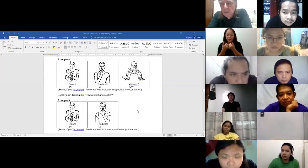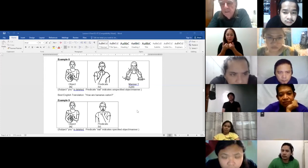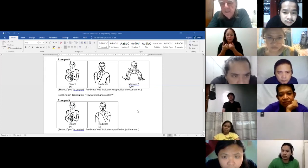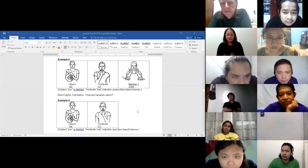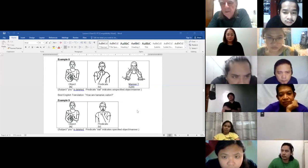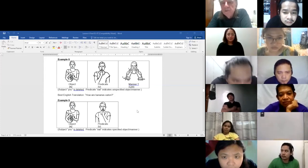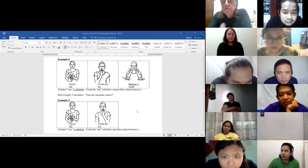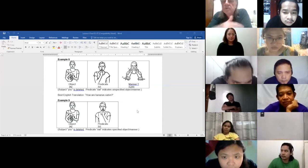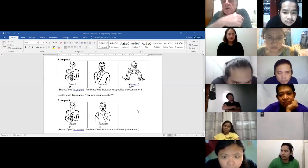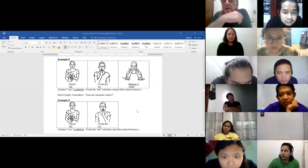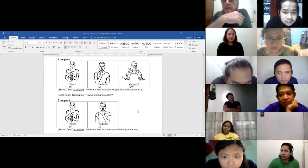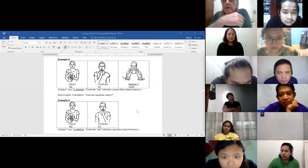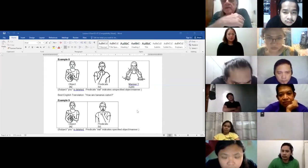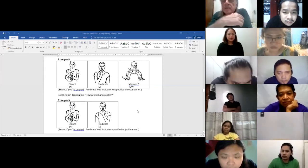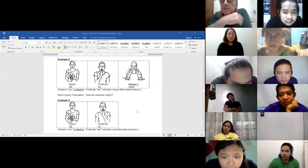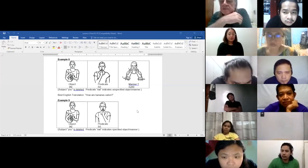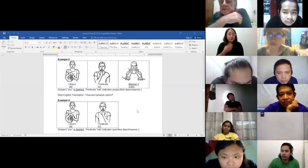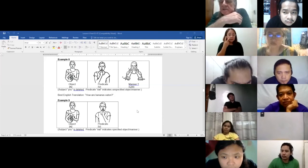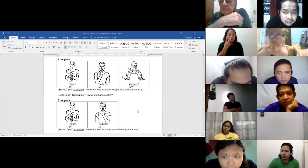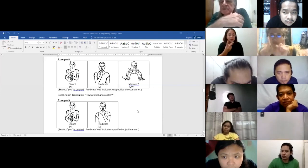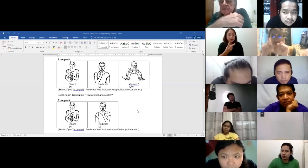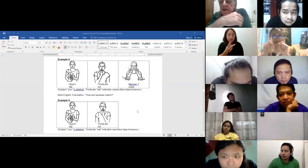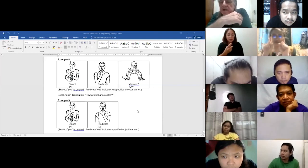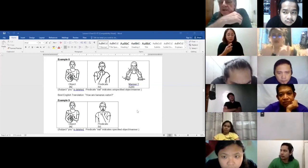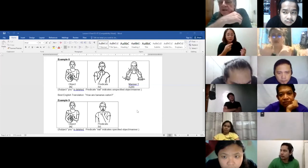Now notice the way this sentence is analyzed